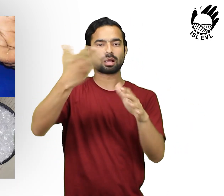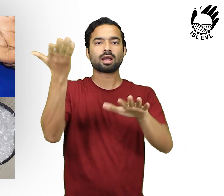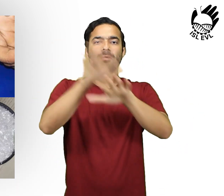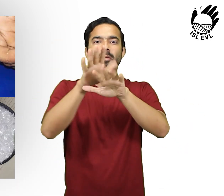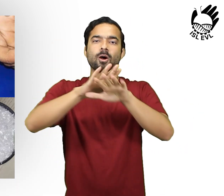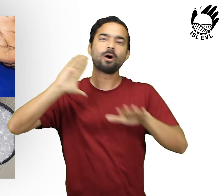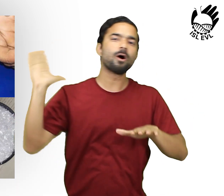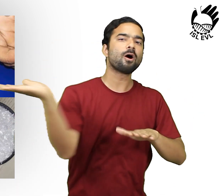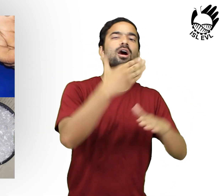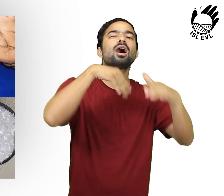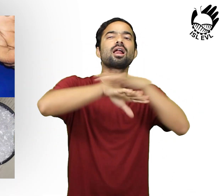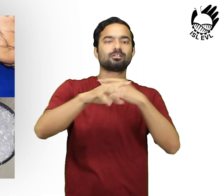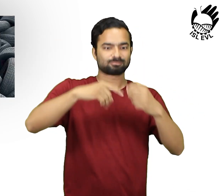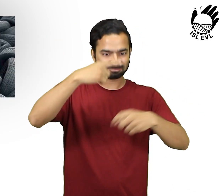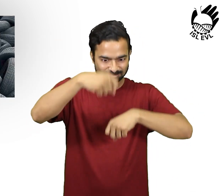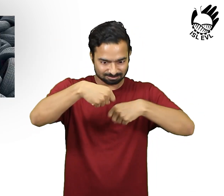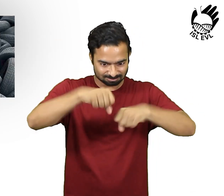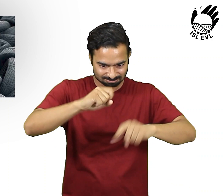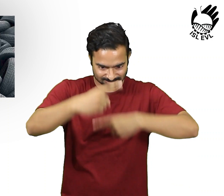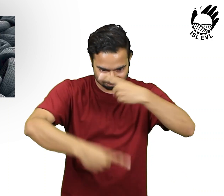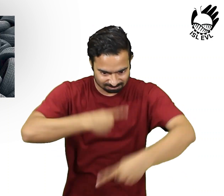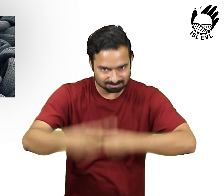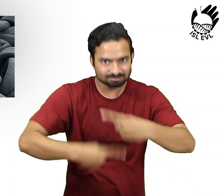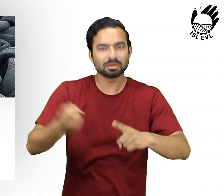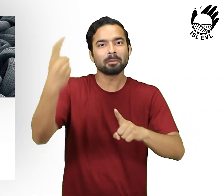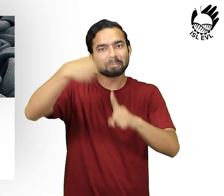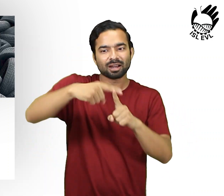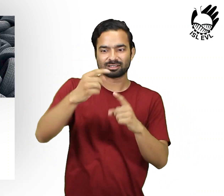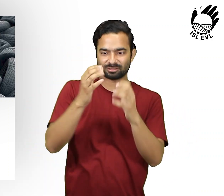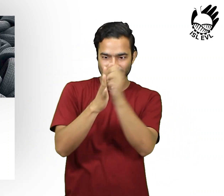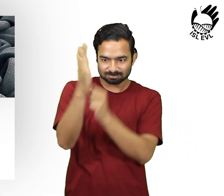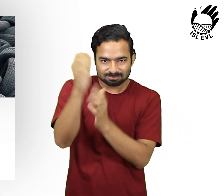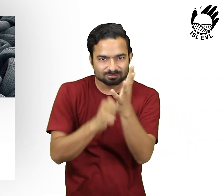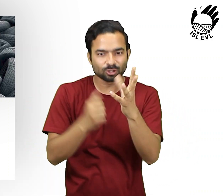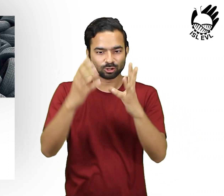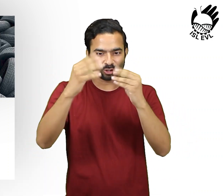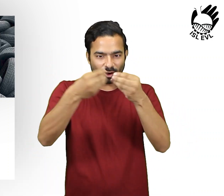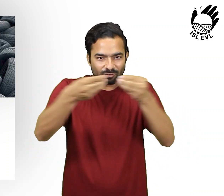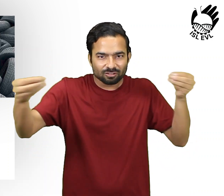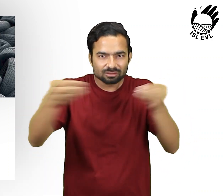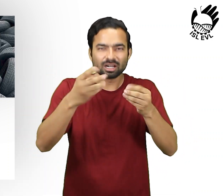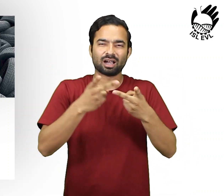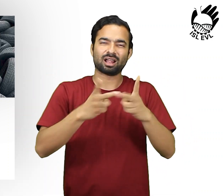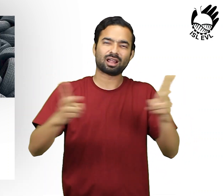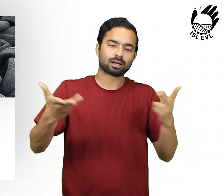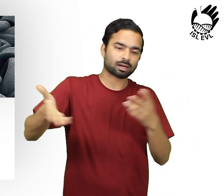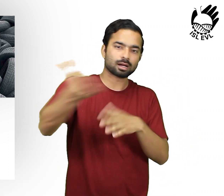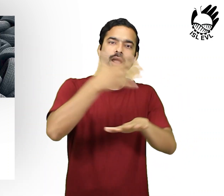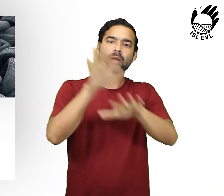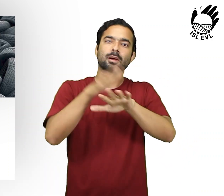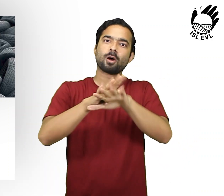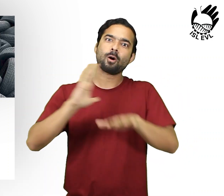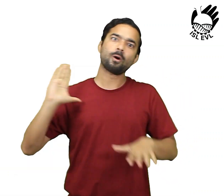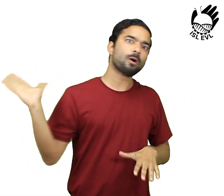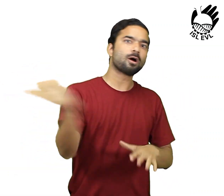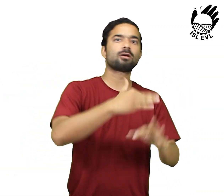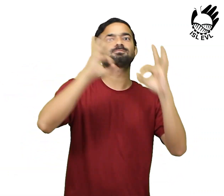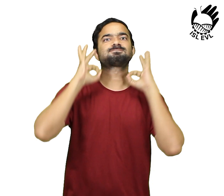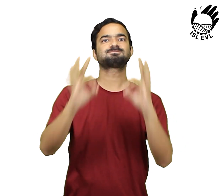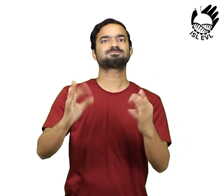this mix, James found that he could cross-link the silicon molecules and create silly putty, the material that